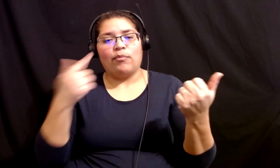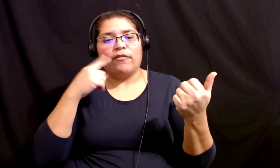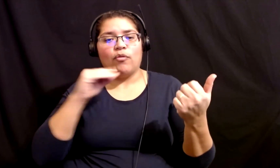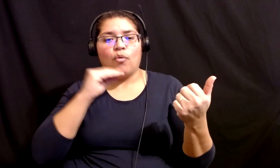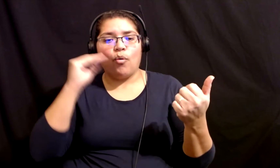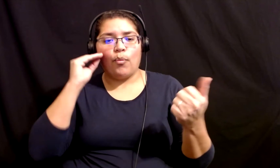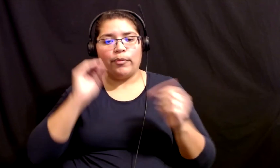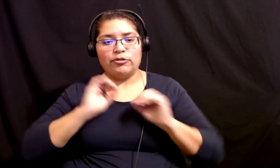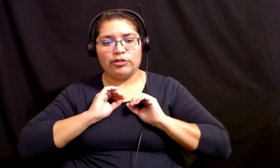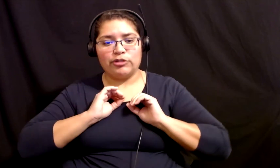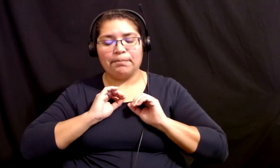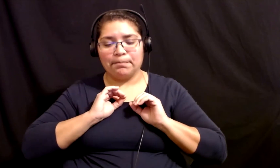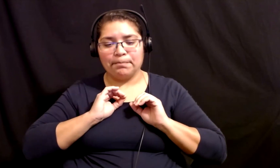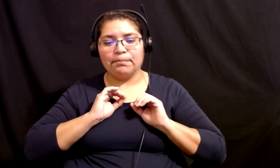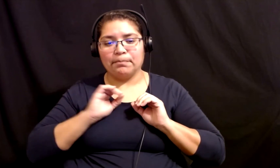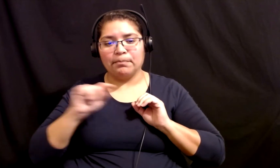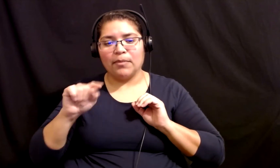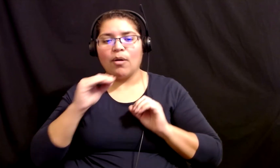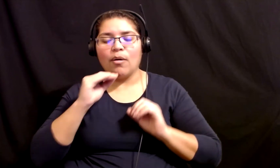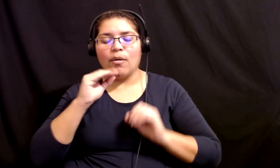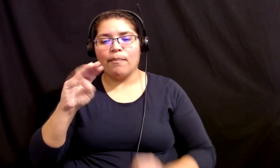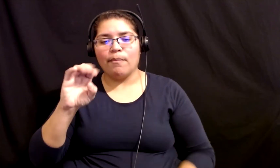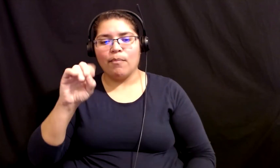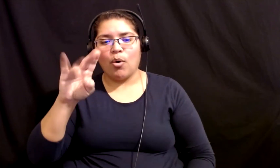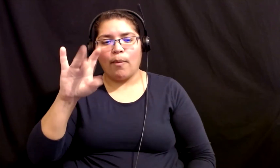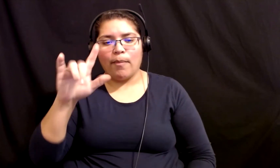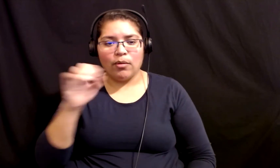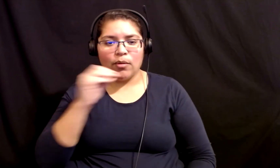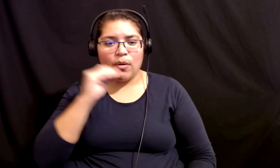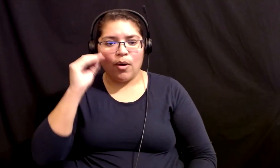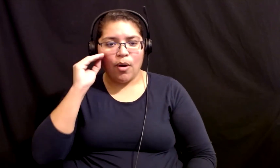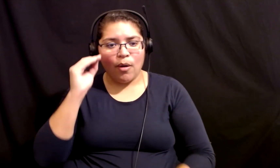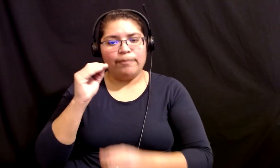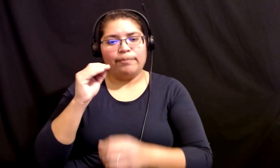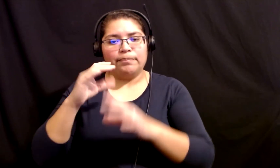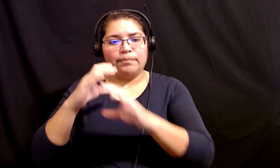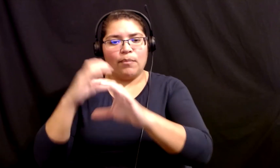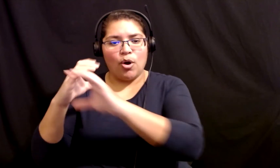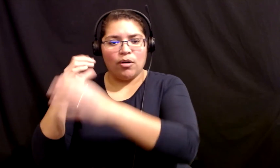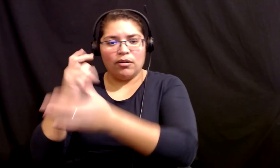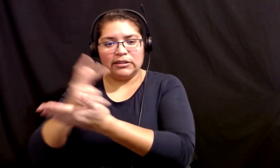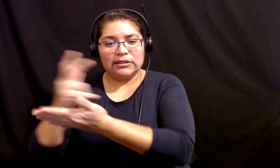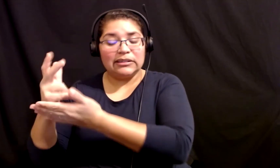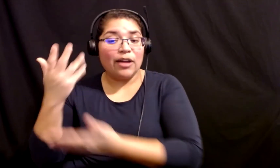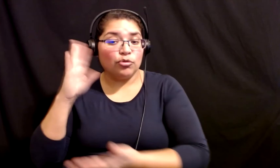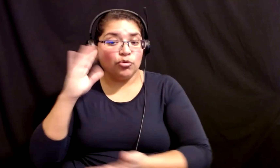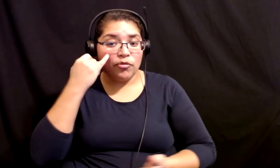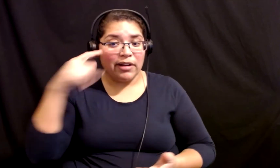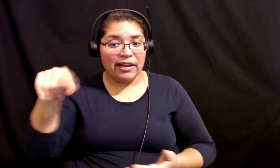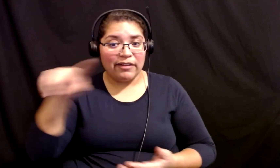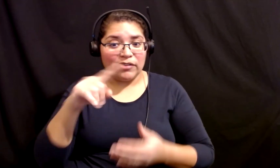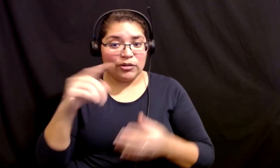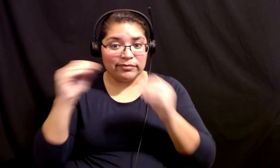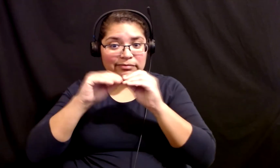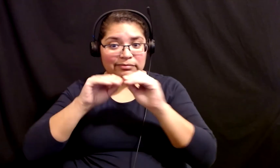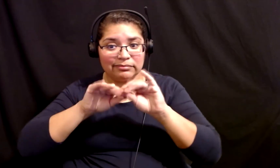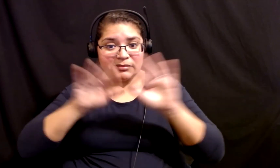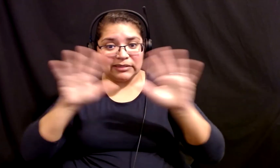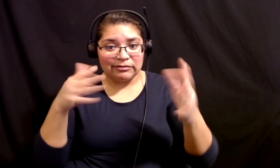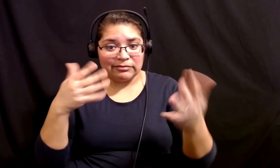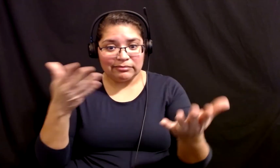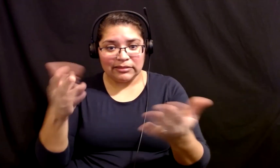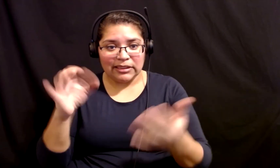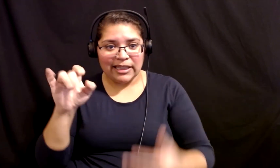ownership, which would be the mobile home parks. And please jump in and Claire, if you've got some more clarity around that.